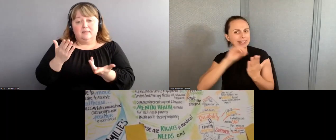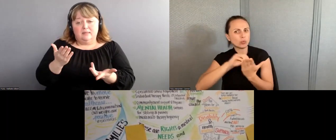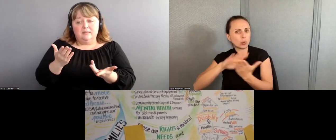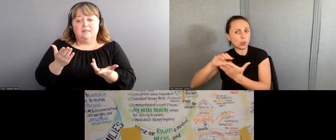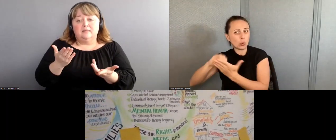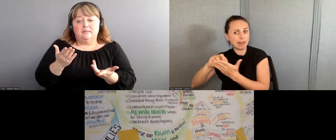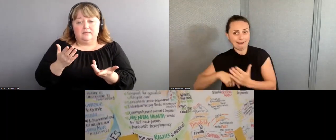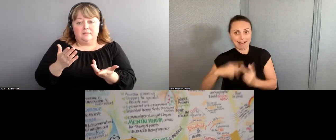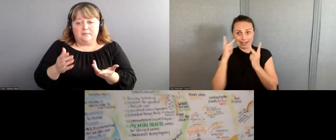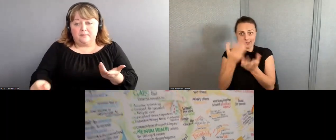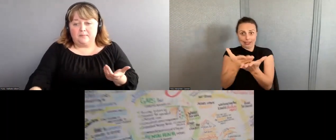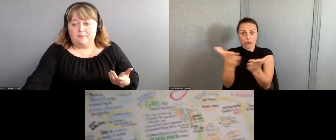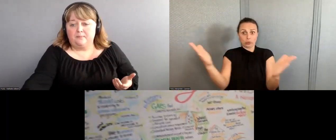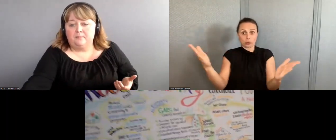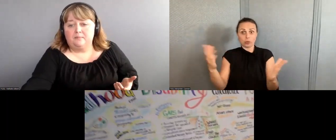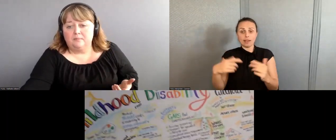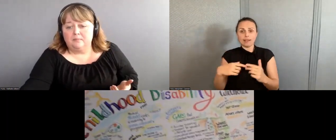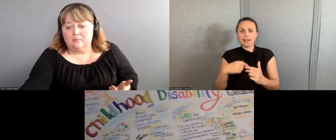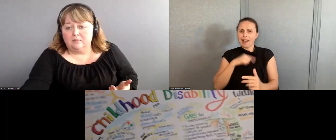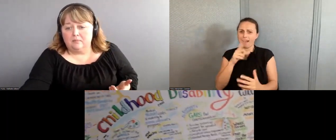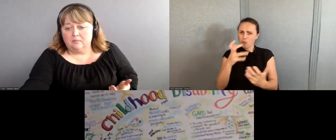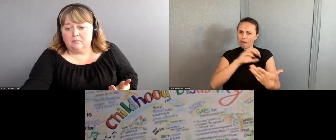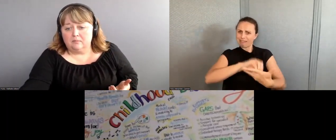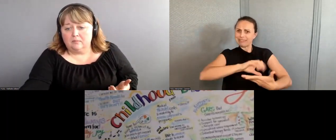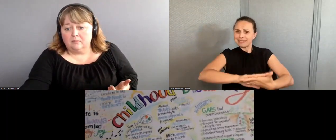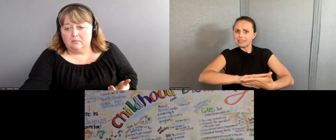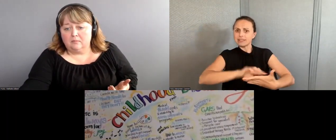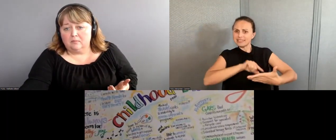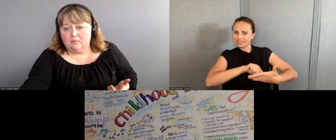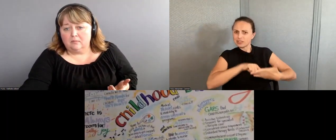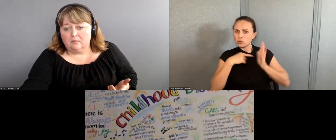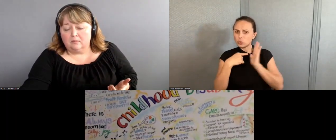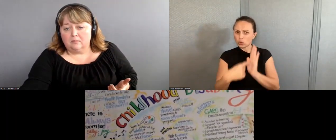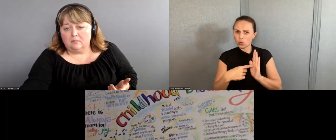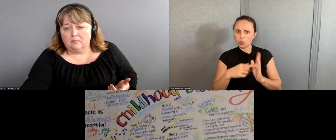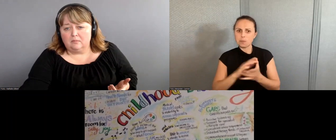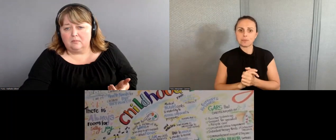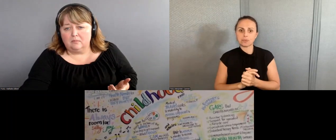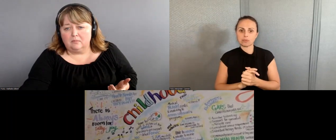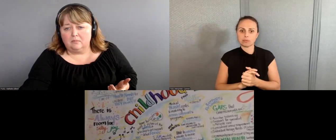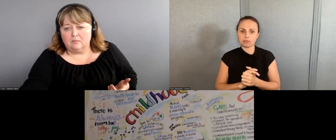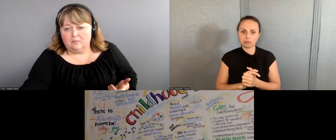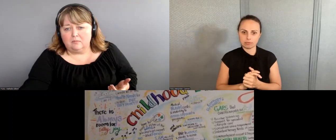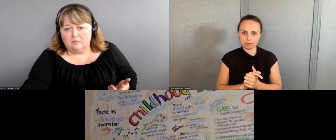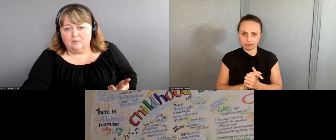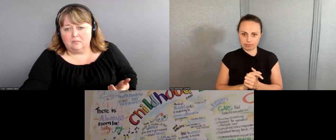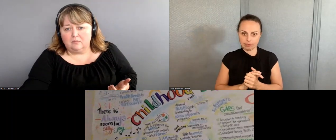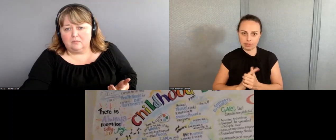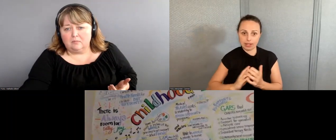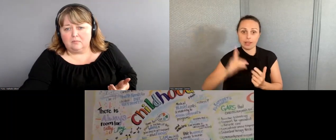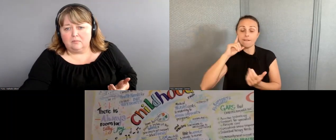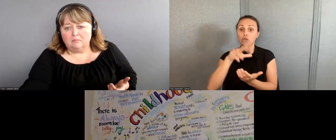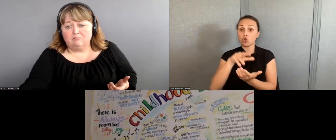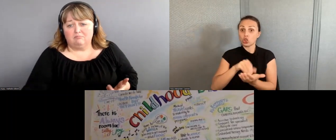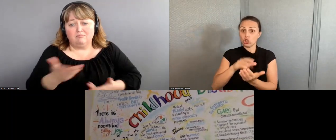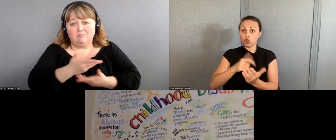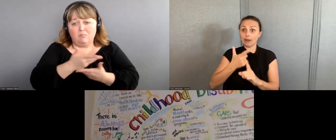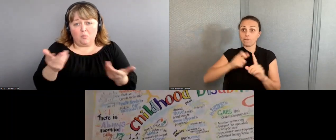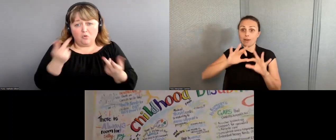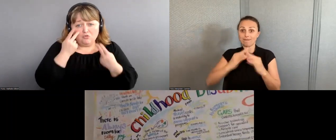see you, and I just really want that to come across. In learning from